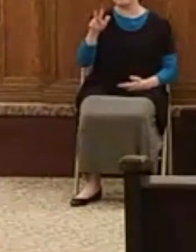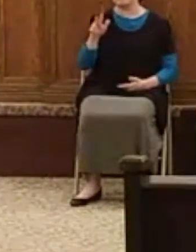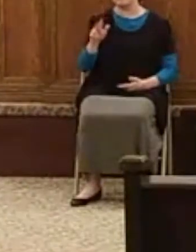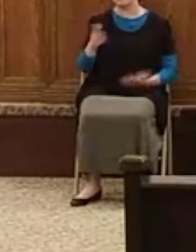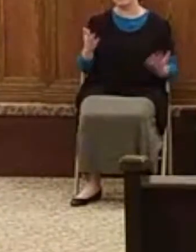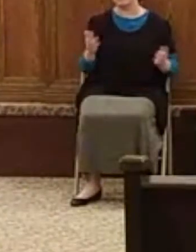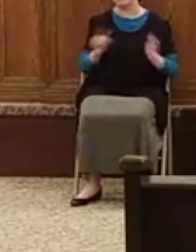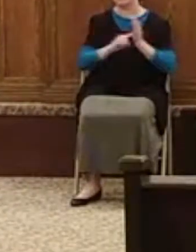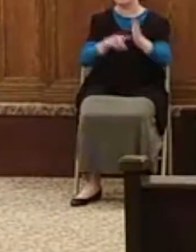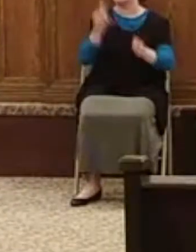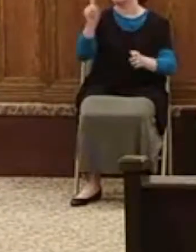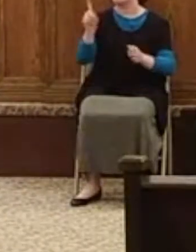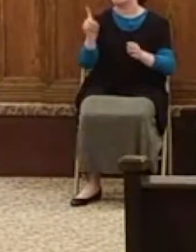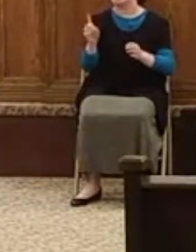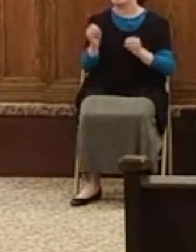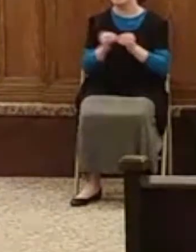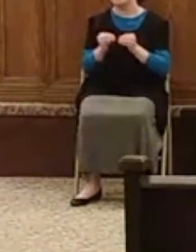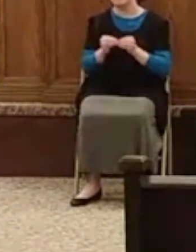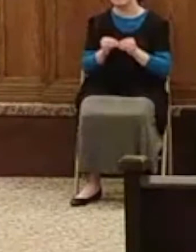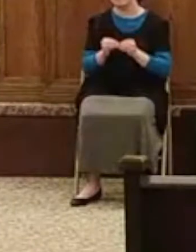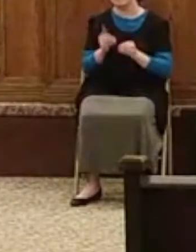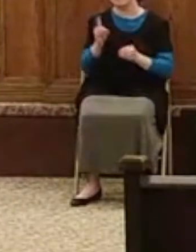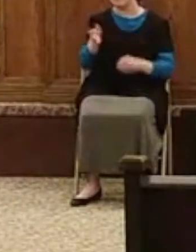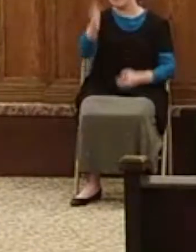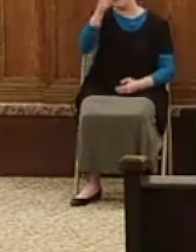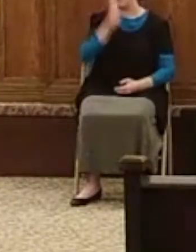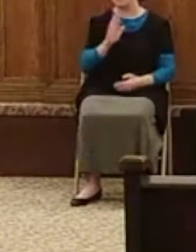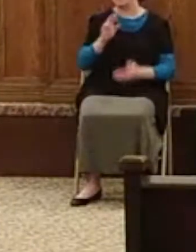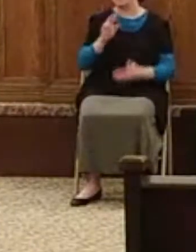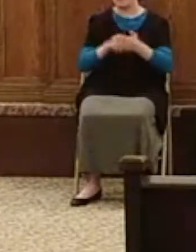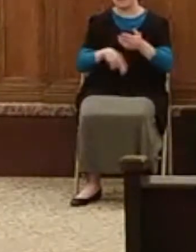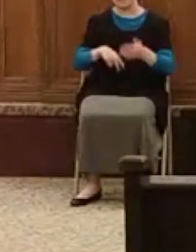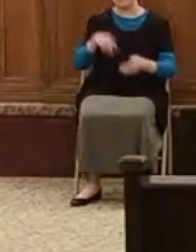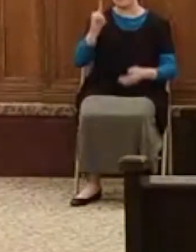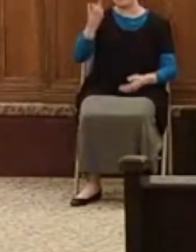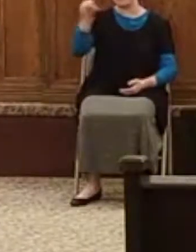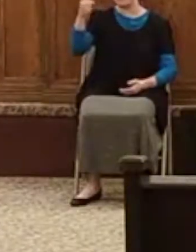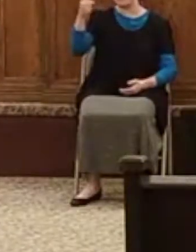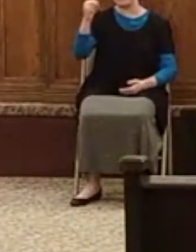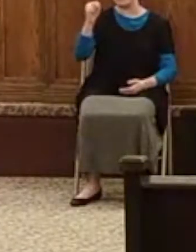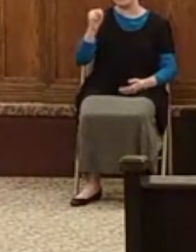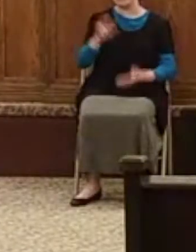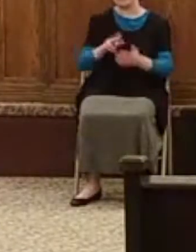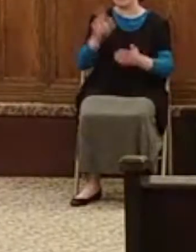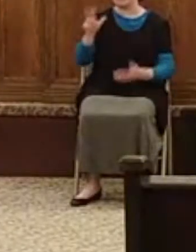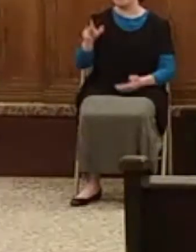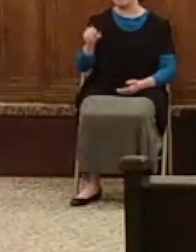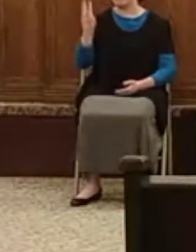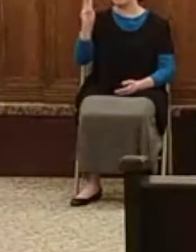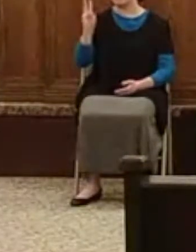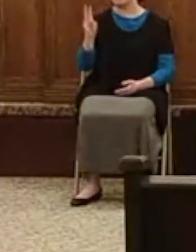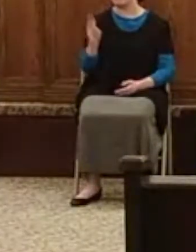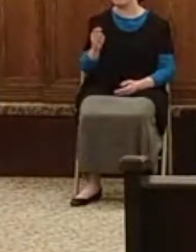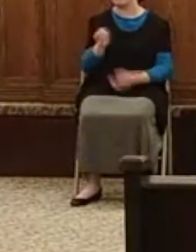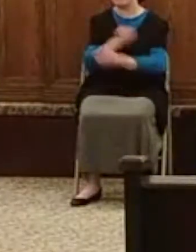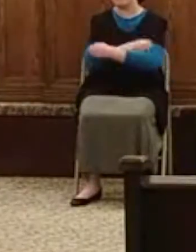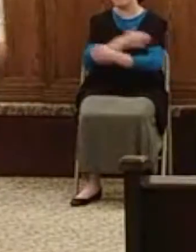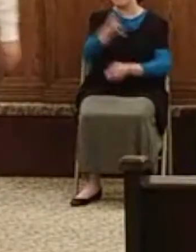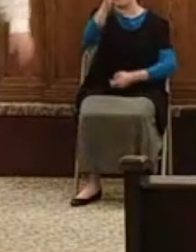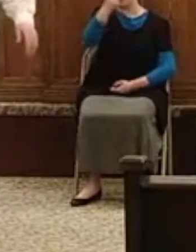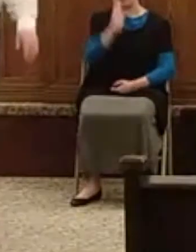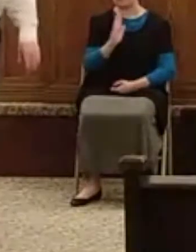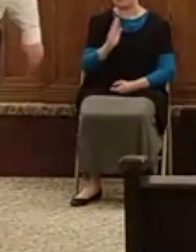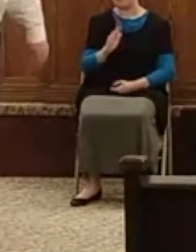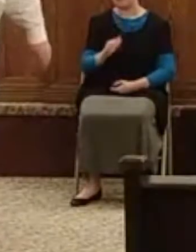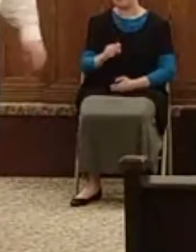Trinitarians would say, well, that's proof there's more than one God. Go on, read 1 John 3:16. The Bible said, hereby perceive we the love of